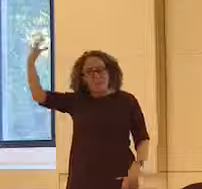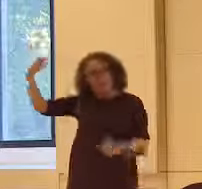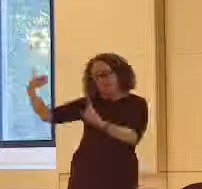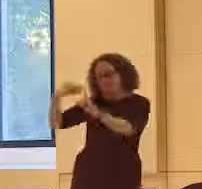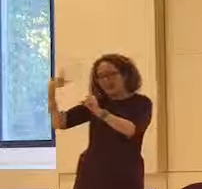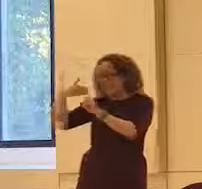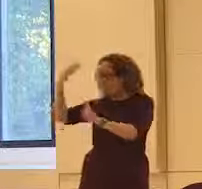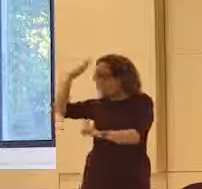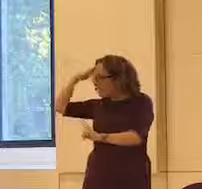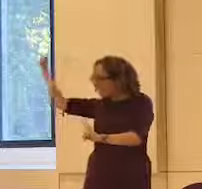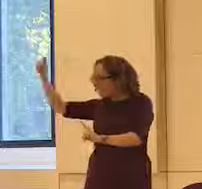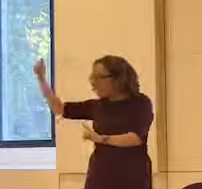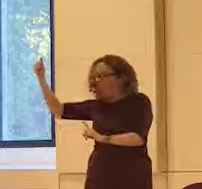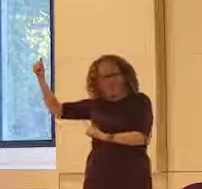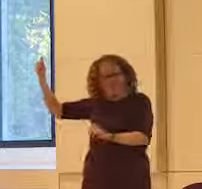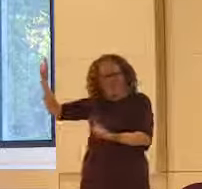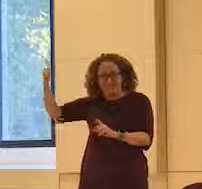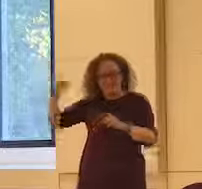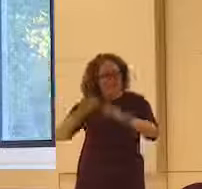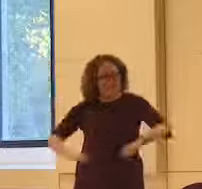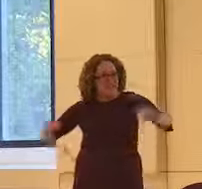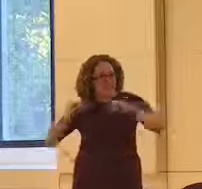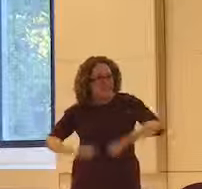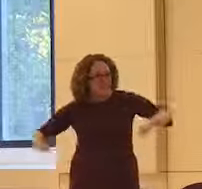IAPT, that's a government-recognised mental health